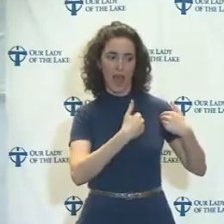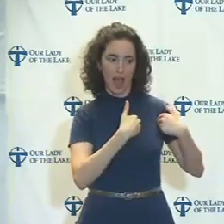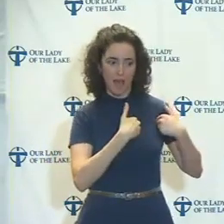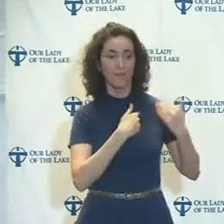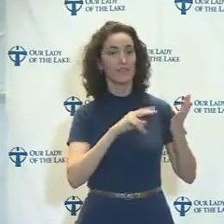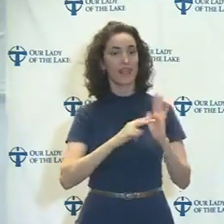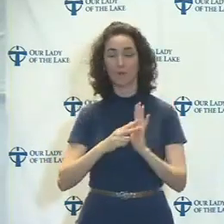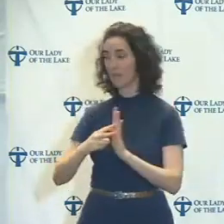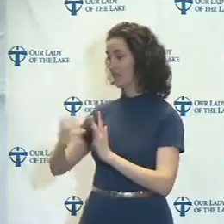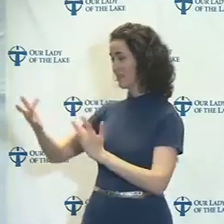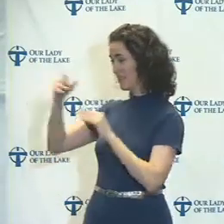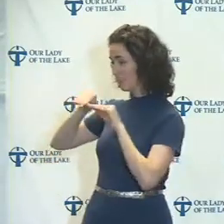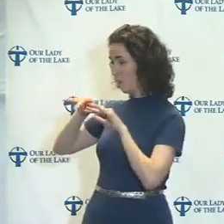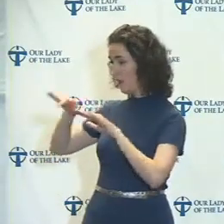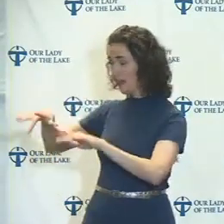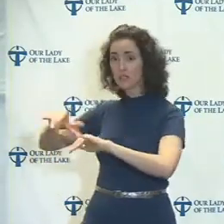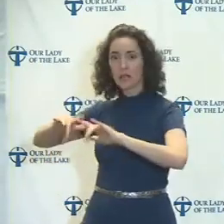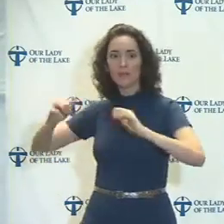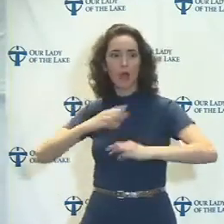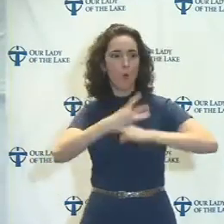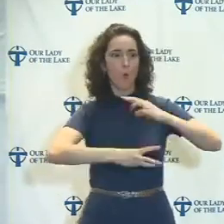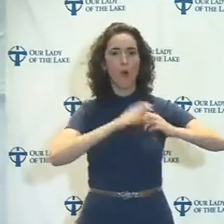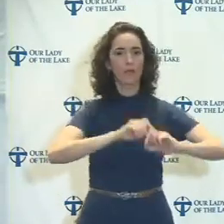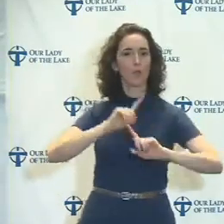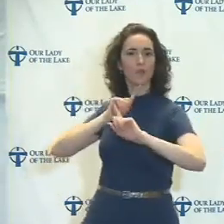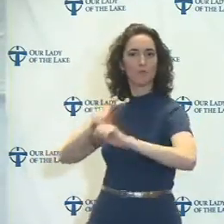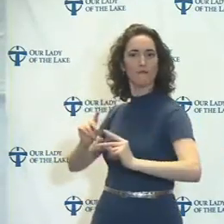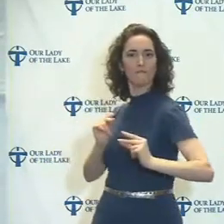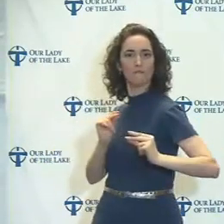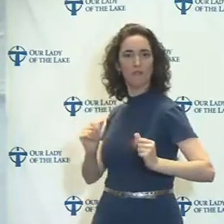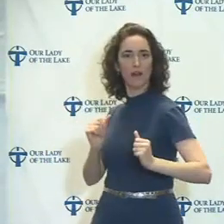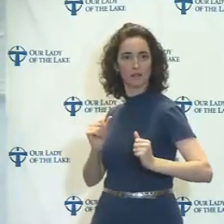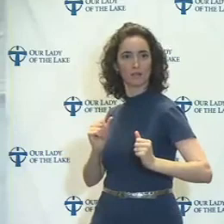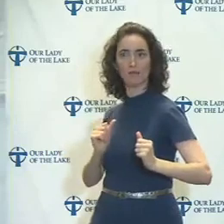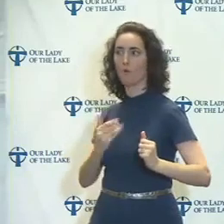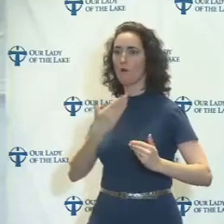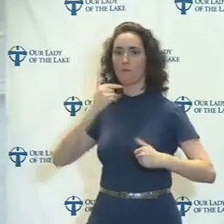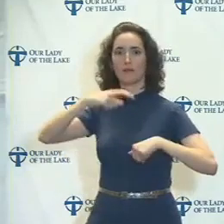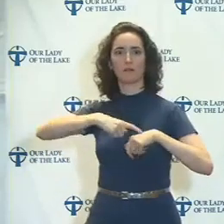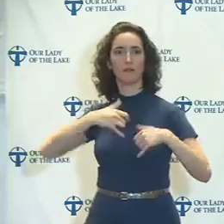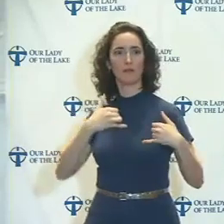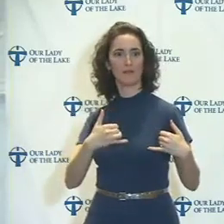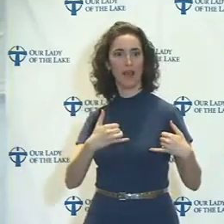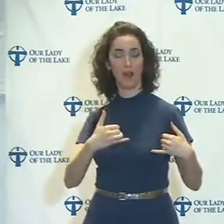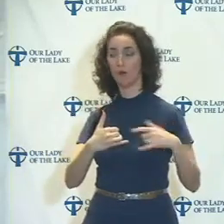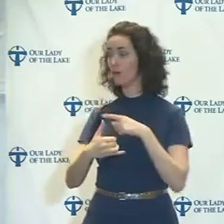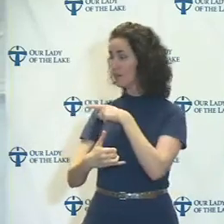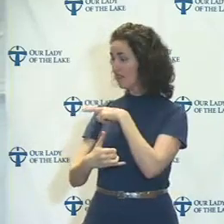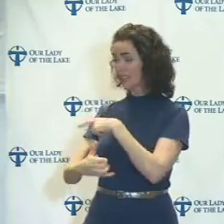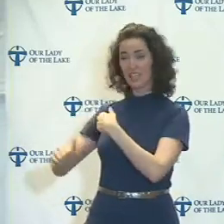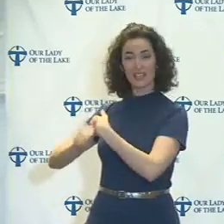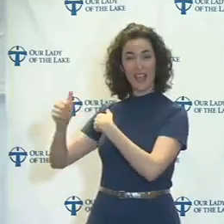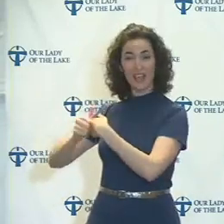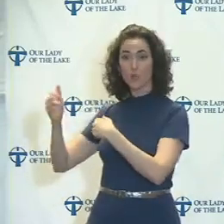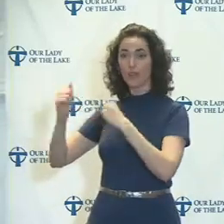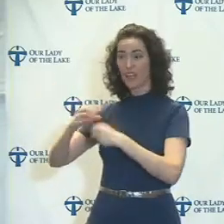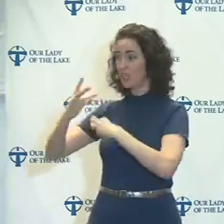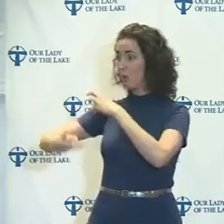the threat with the speed that we need to overcome what is indeed a massive viral threat to